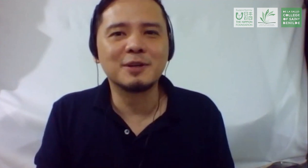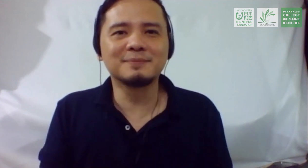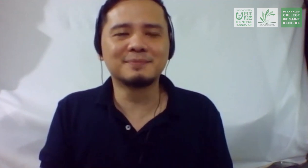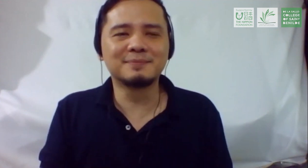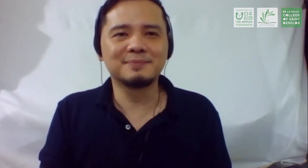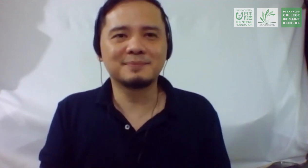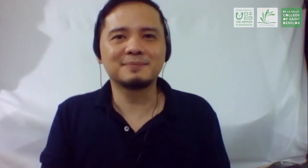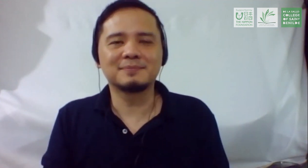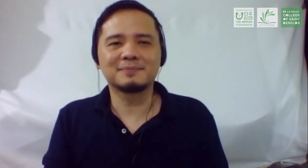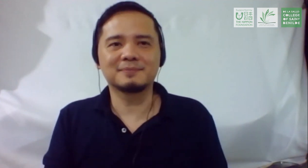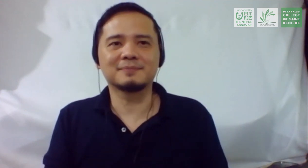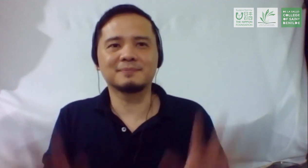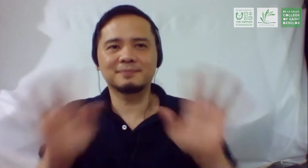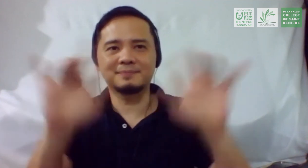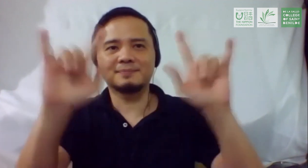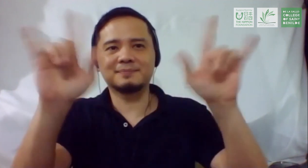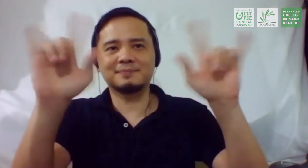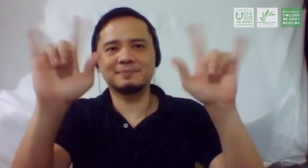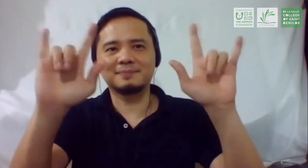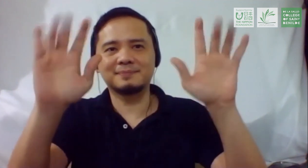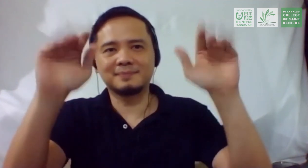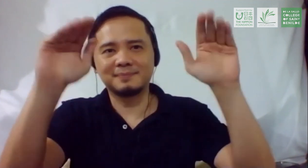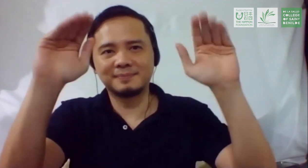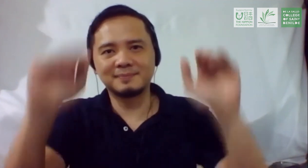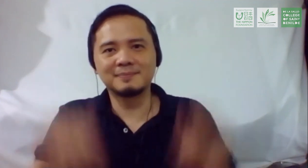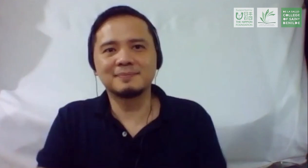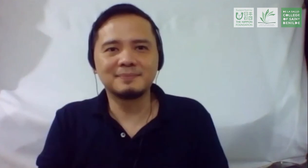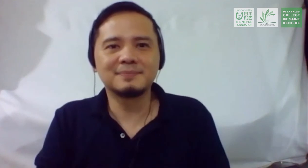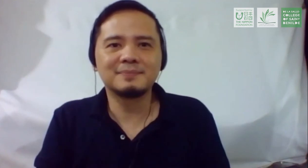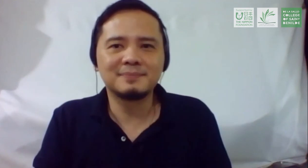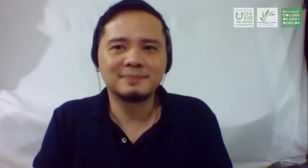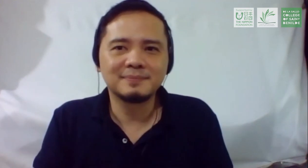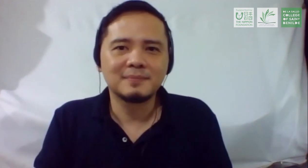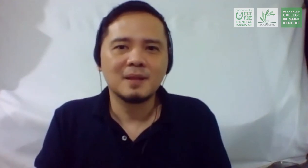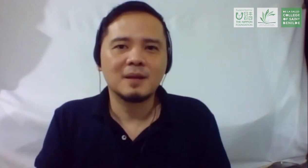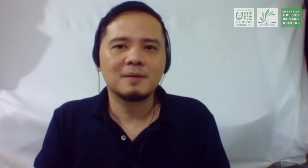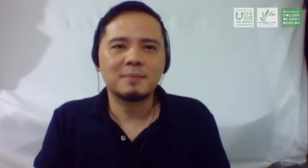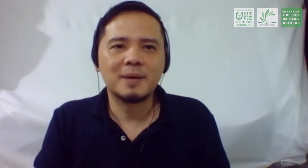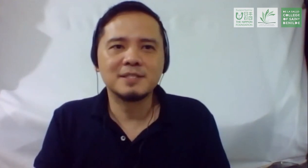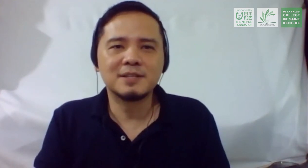Wednesday. Okay, bye-bye. Bye, sir.